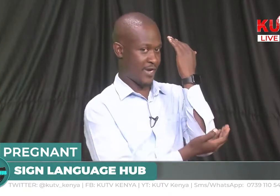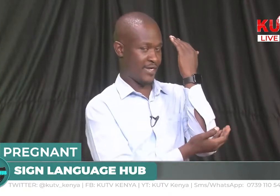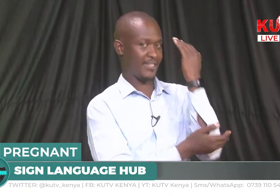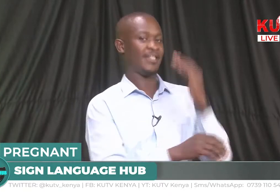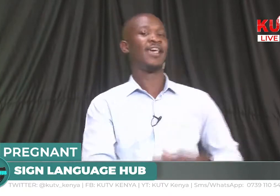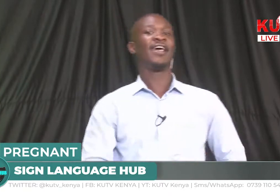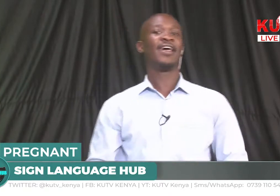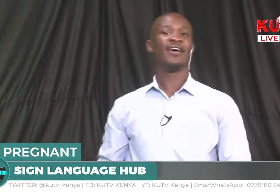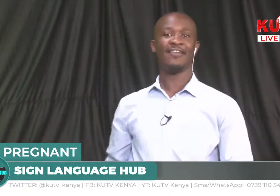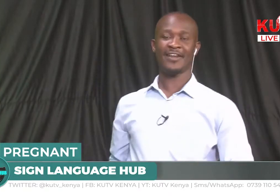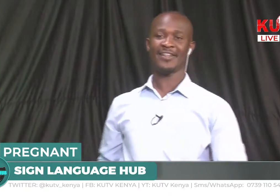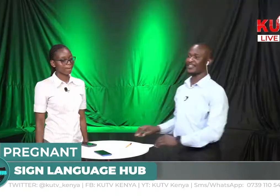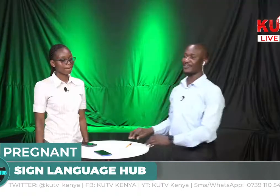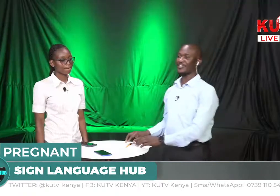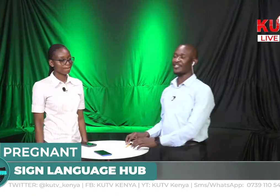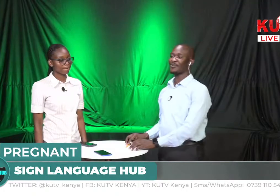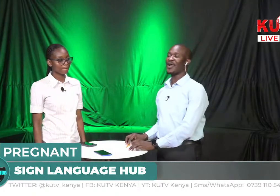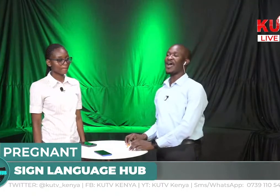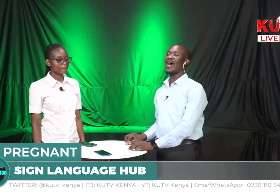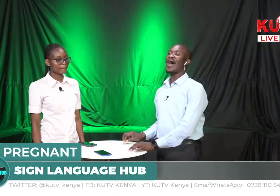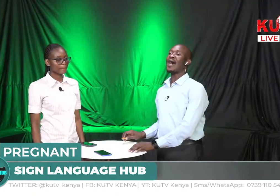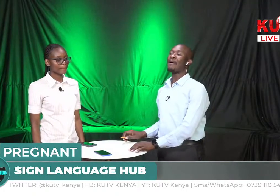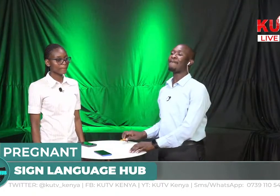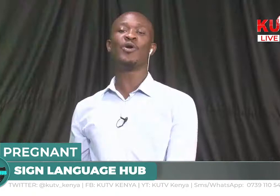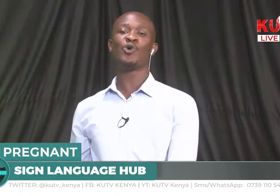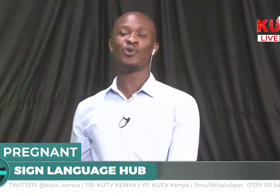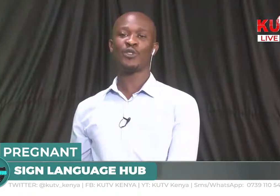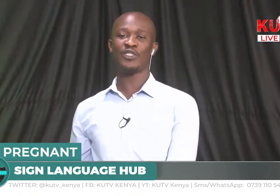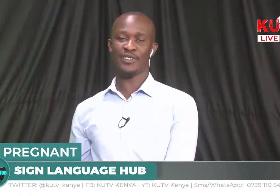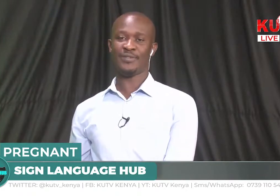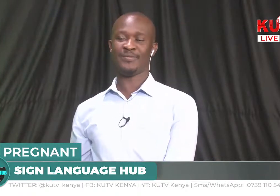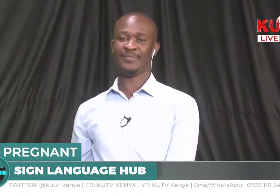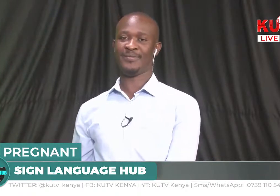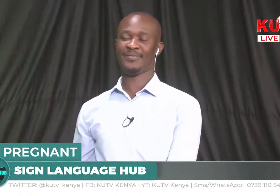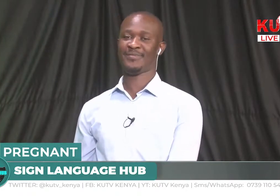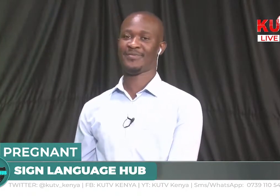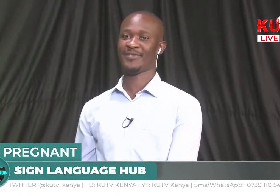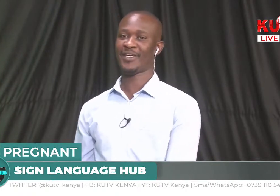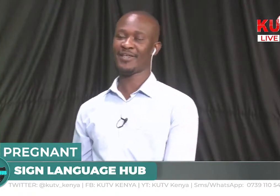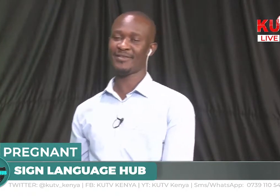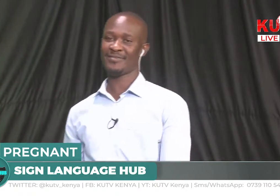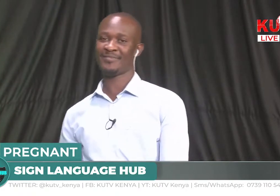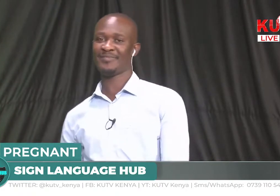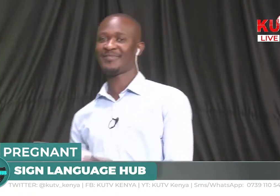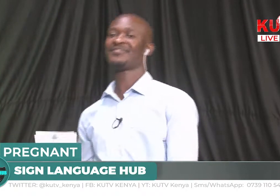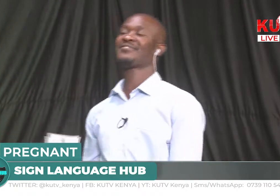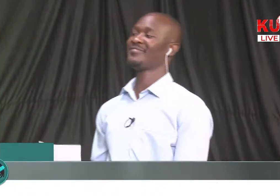Pregnant. All right, let's continue. A boat. Okay.